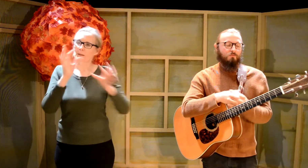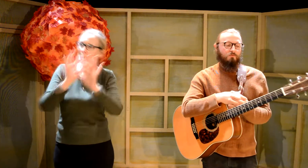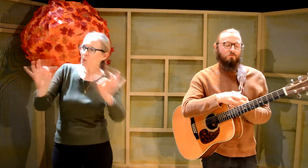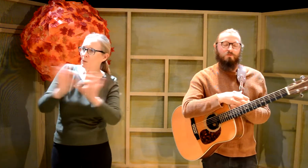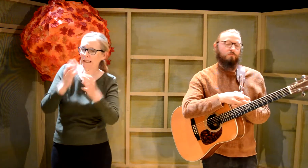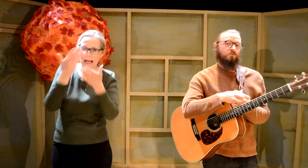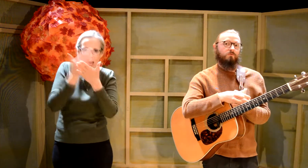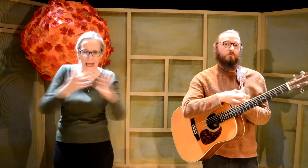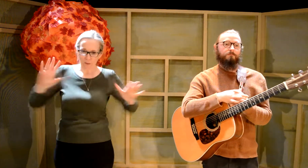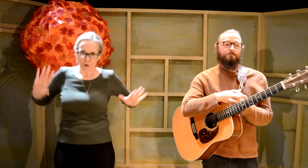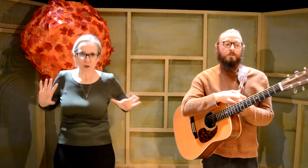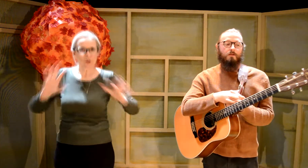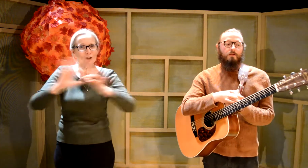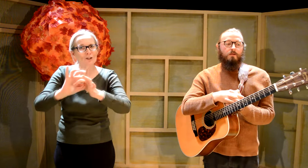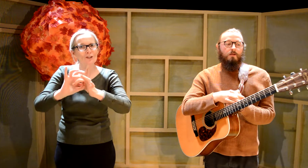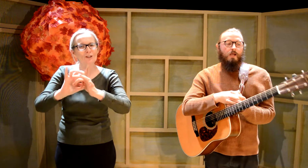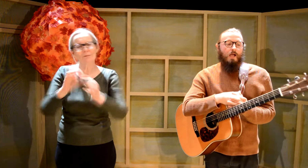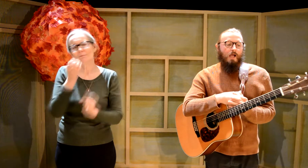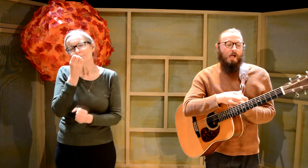together. So it's beautiful.